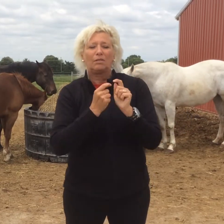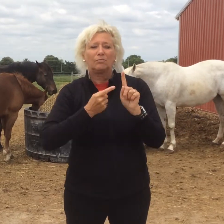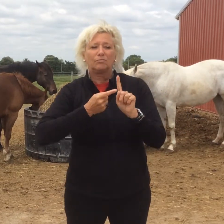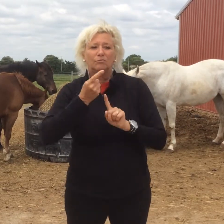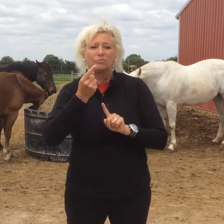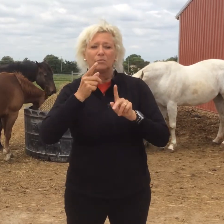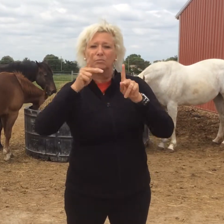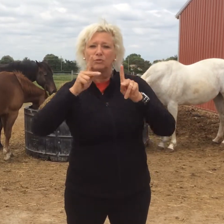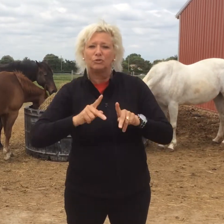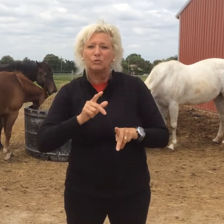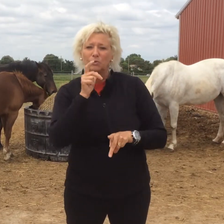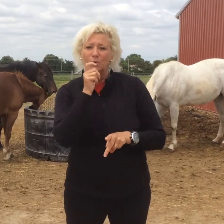When you come to sessions